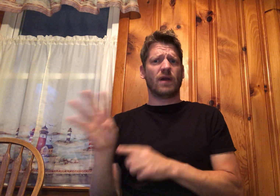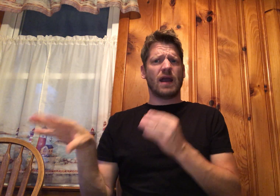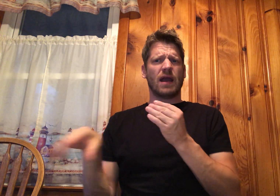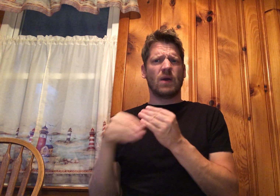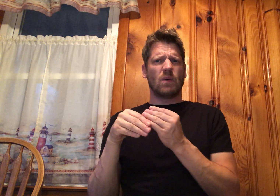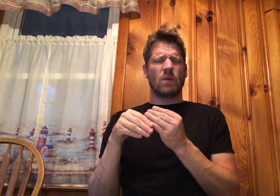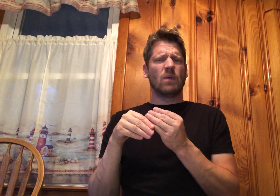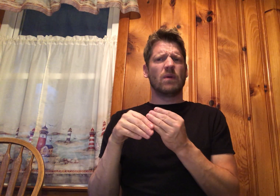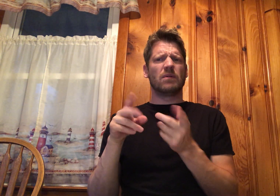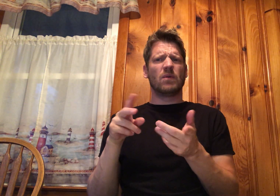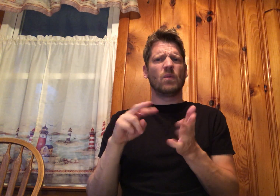is defined as,